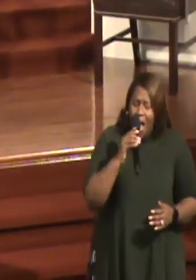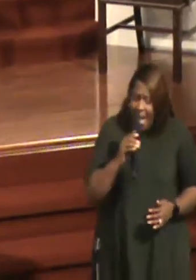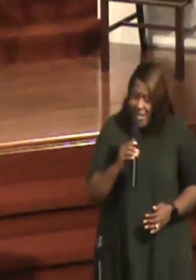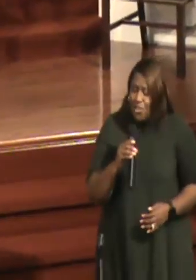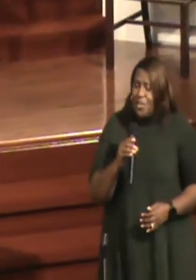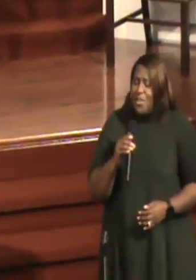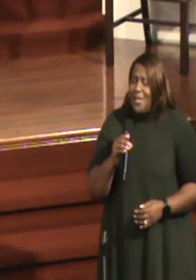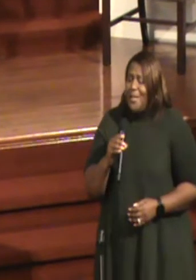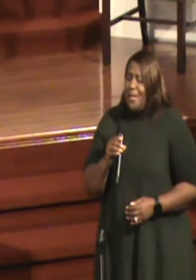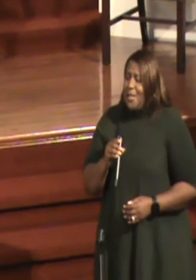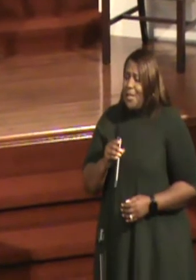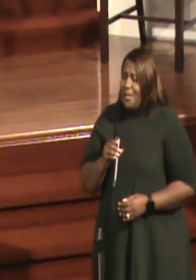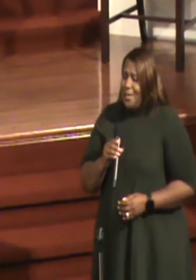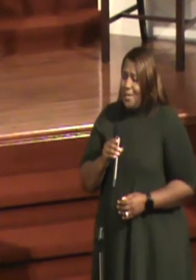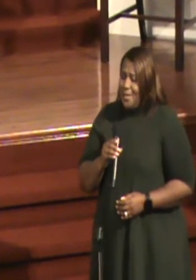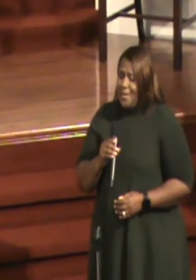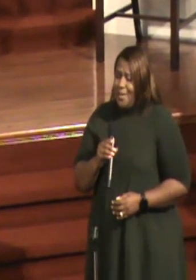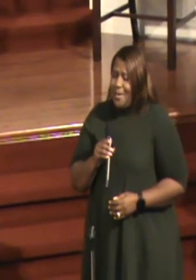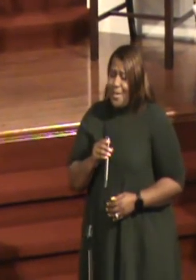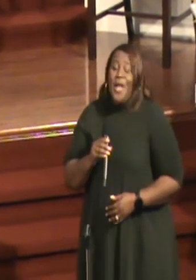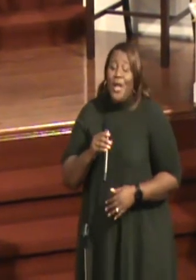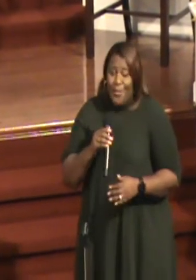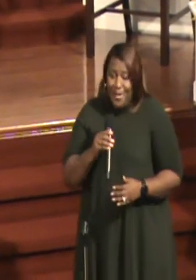I sing